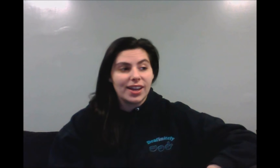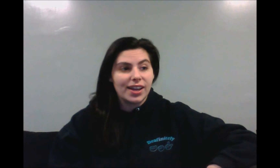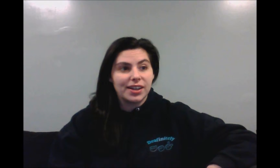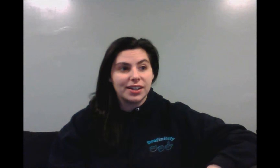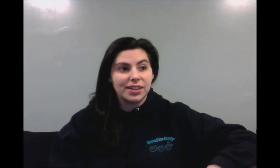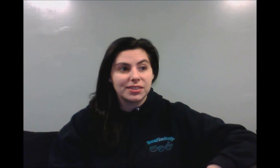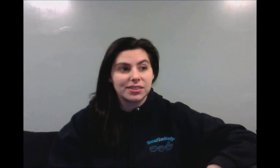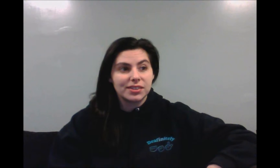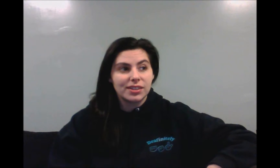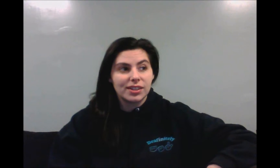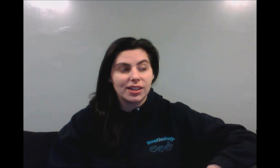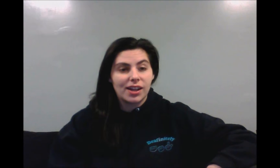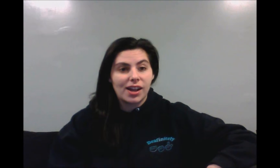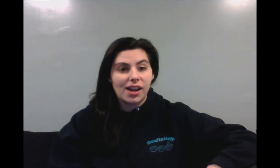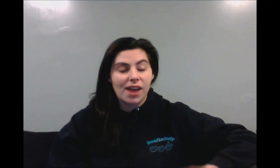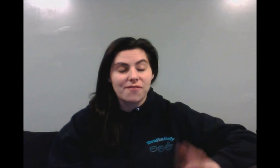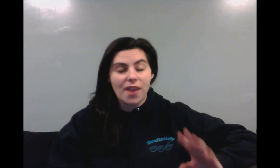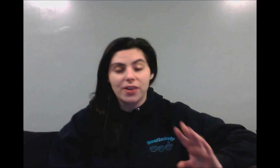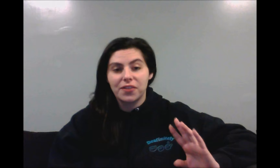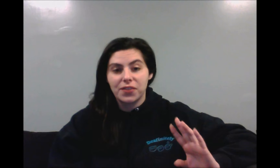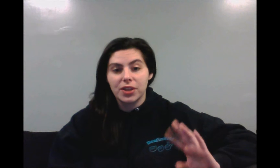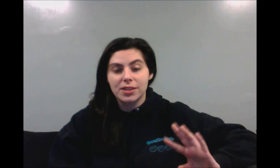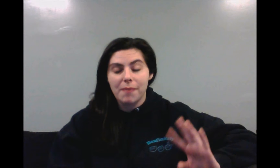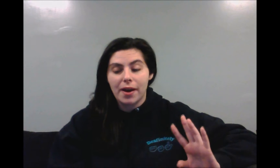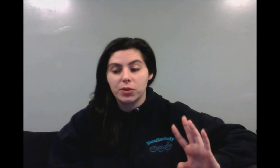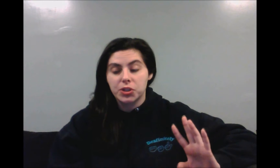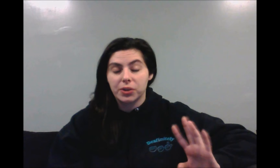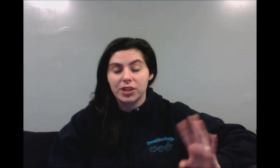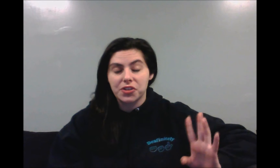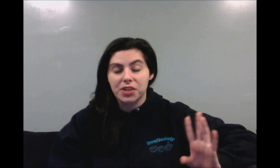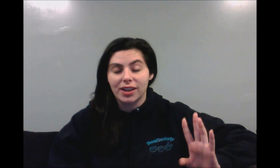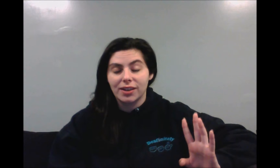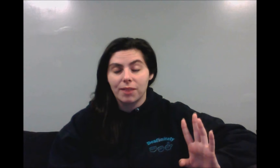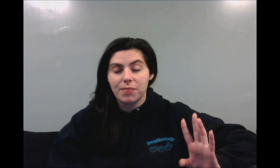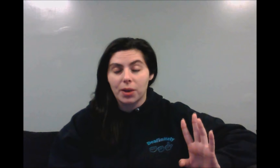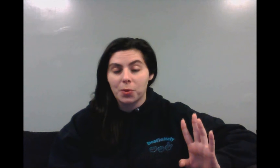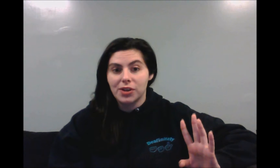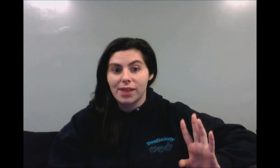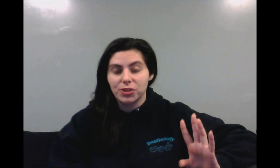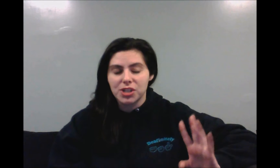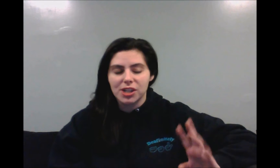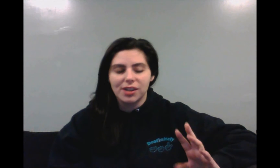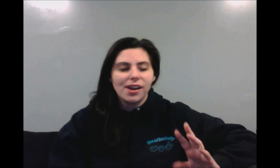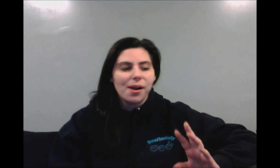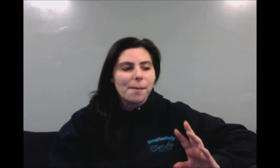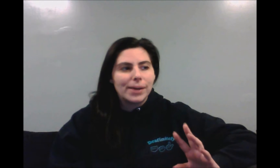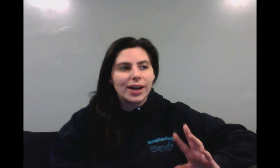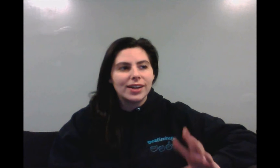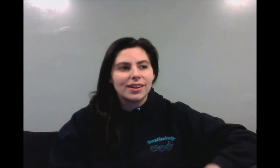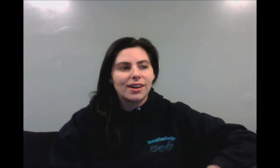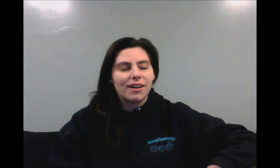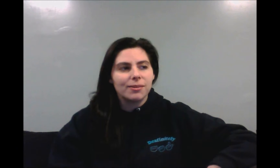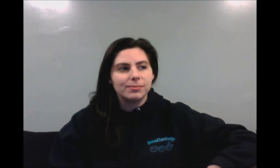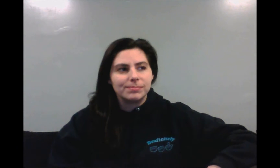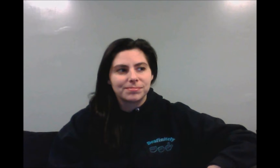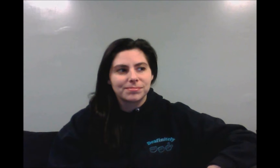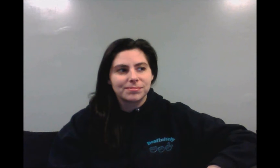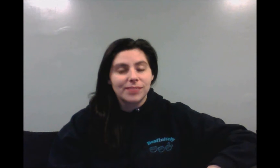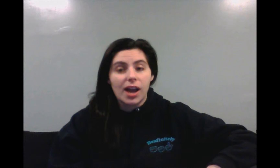And I found out a few things about him which were interesting. I'm not going to divulge here. But, hi,